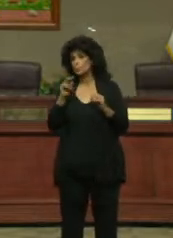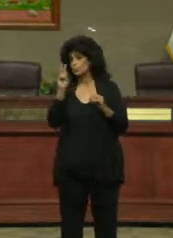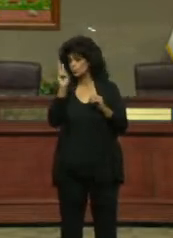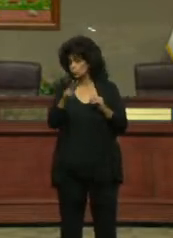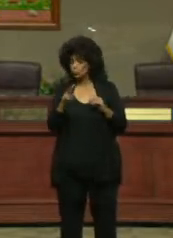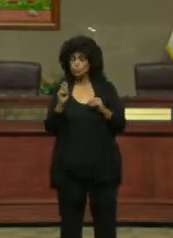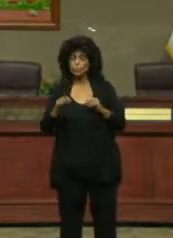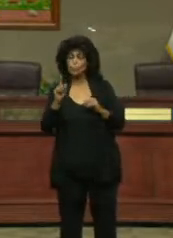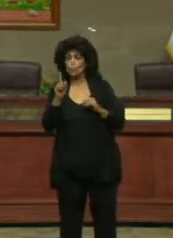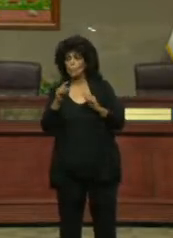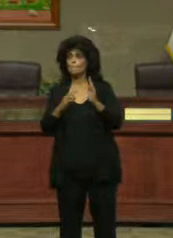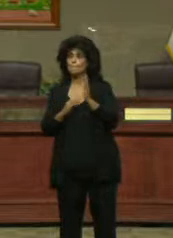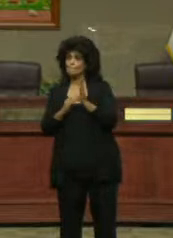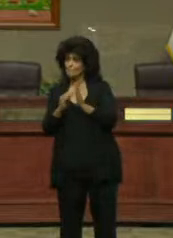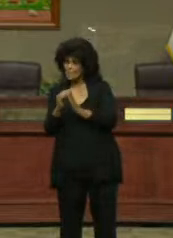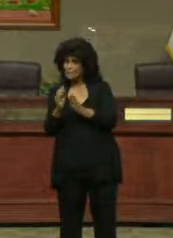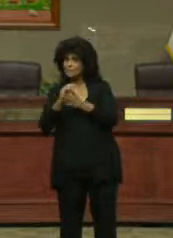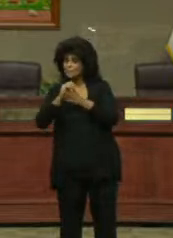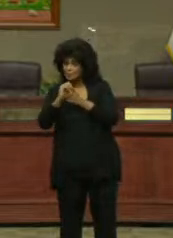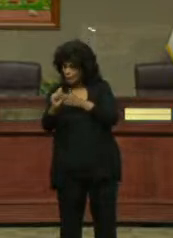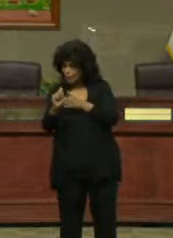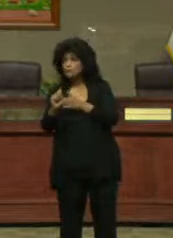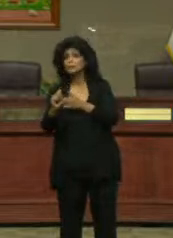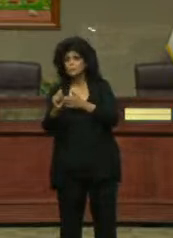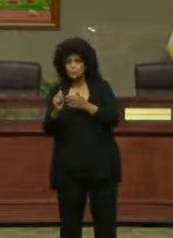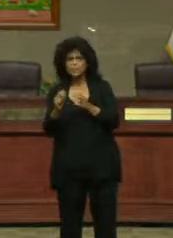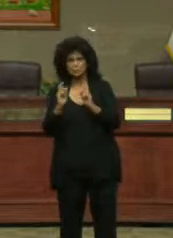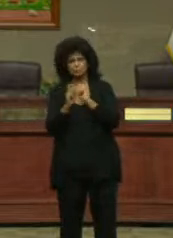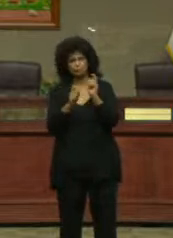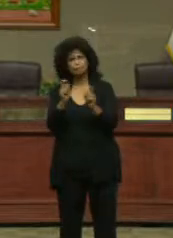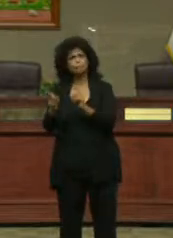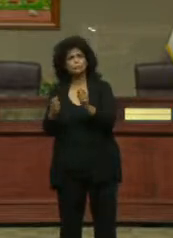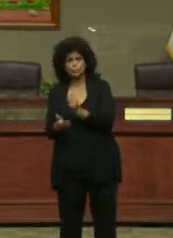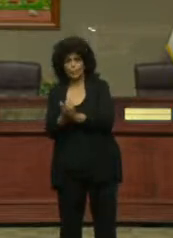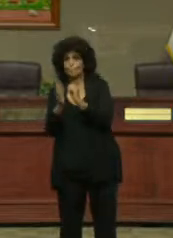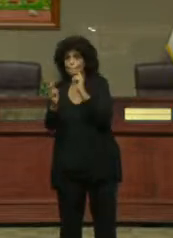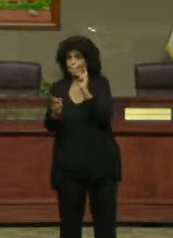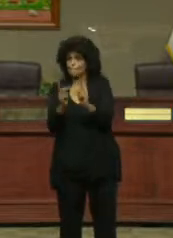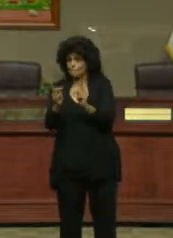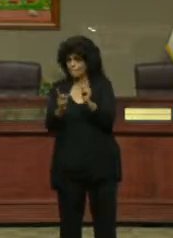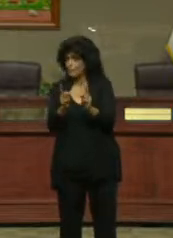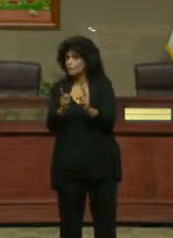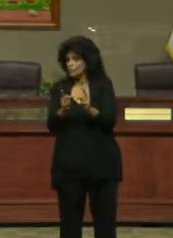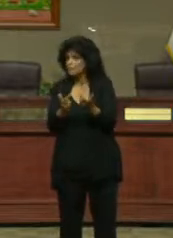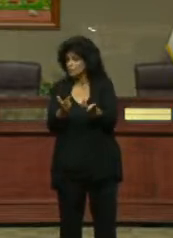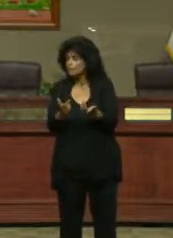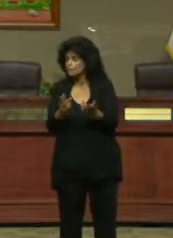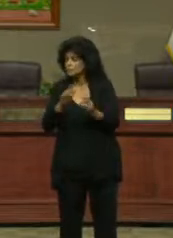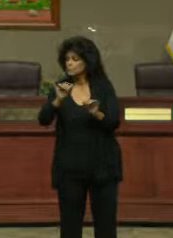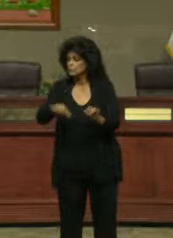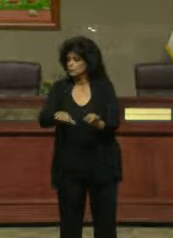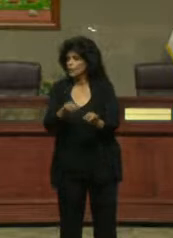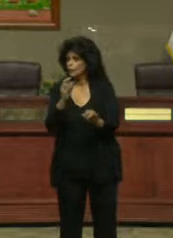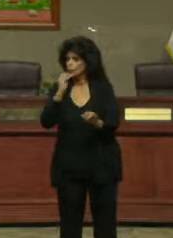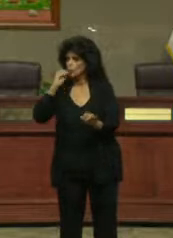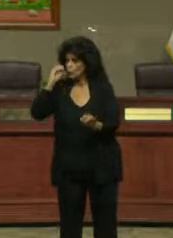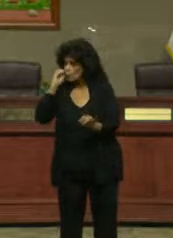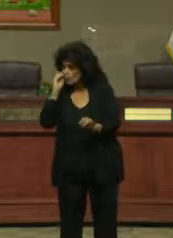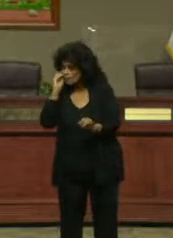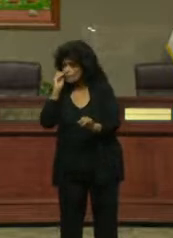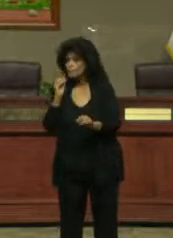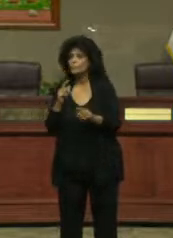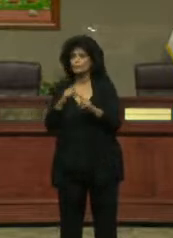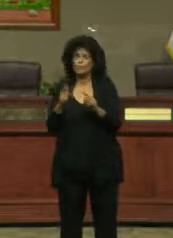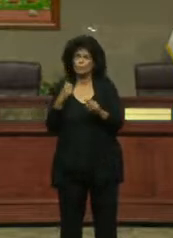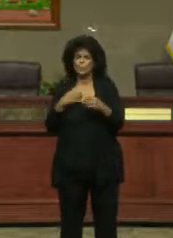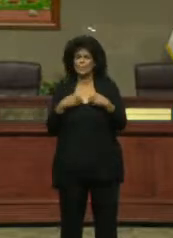families in their homes. Residents living in unincorporated Orange County, plus Apopka, Bay Lake, Belle